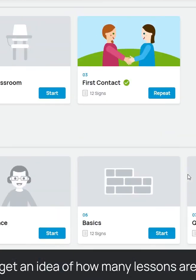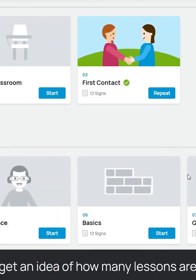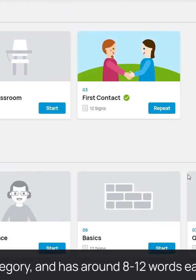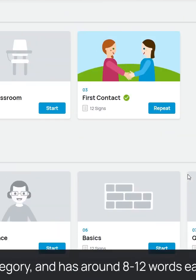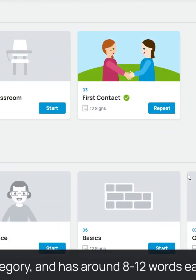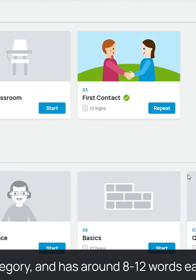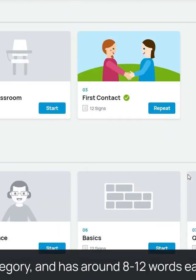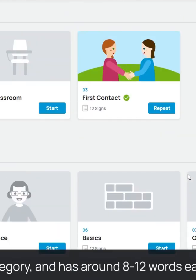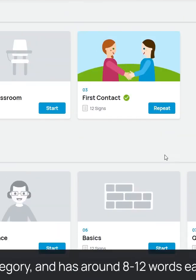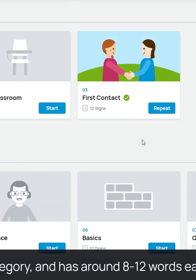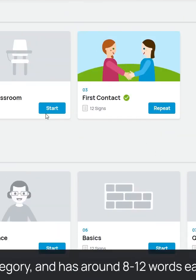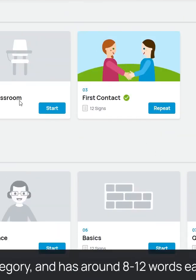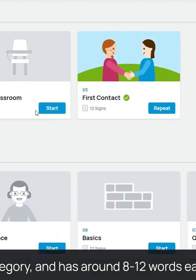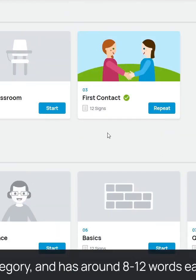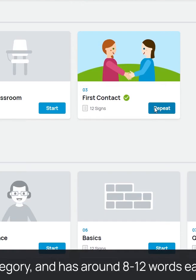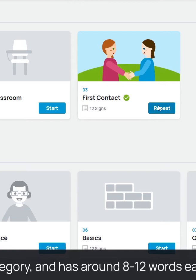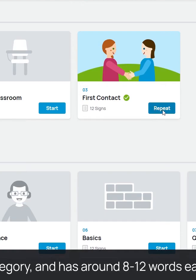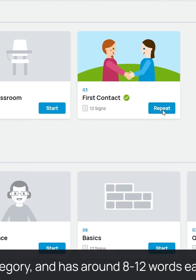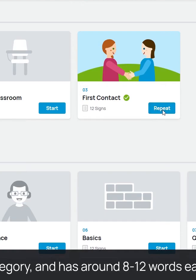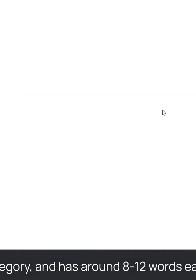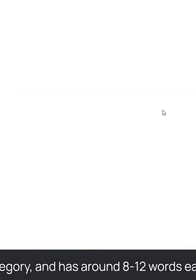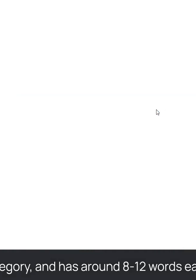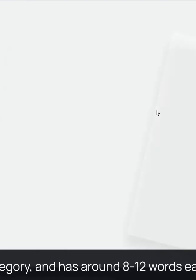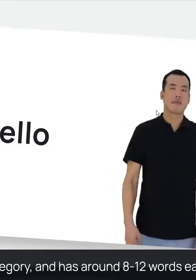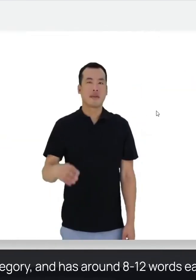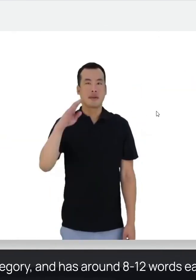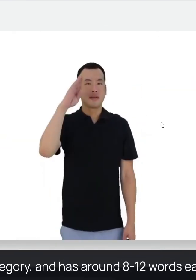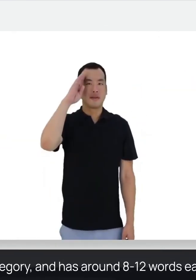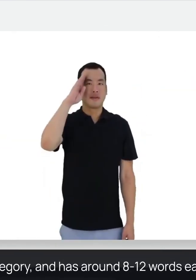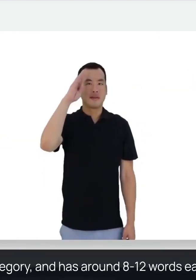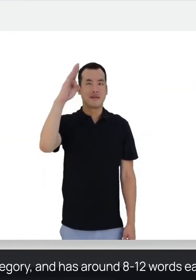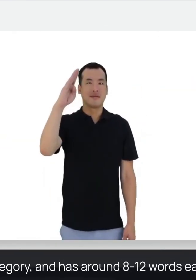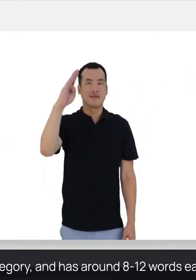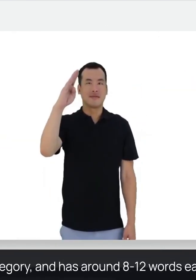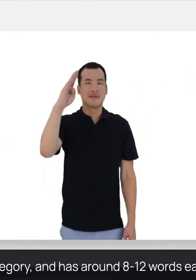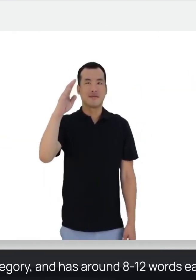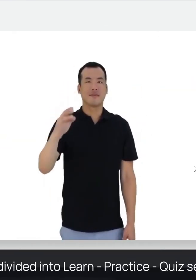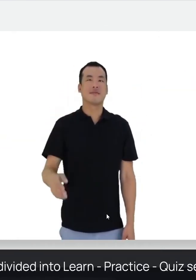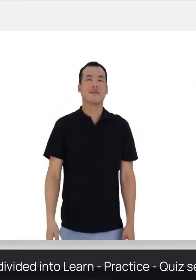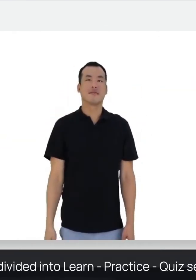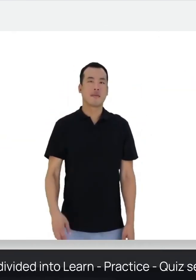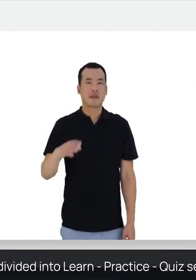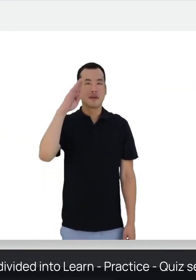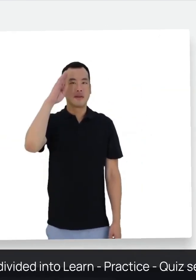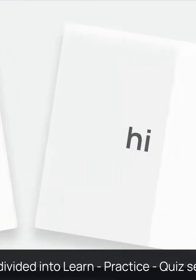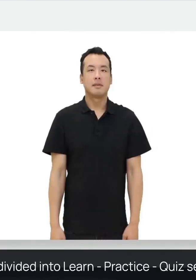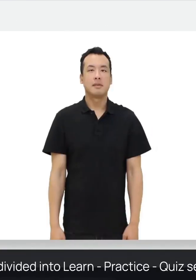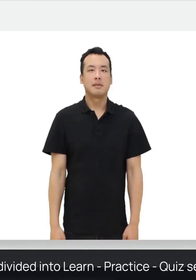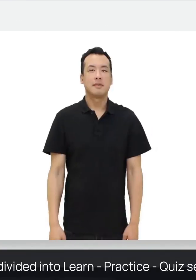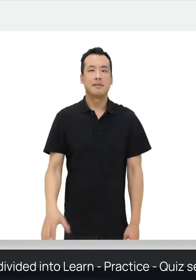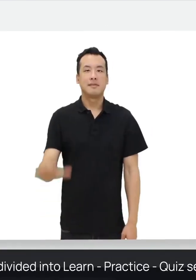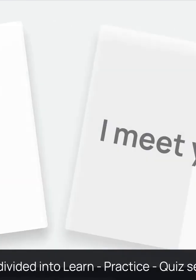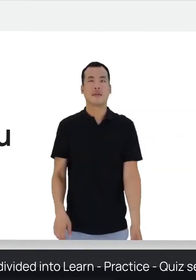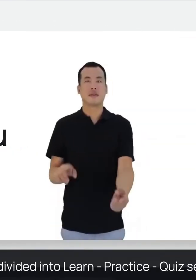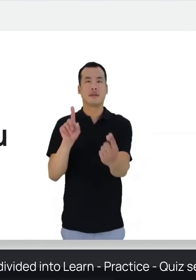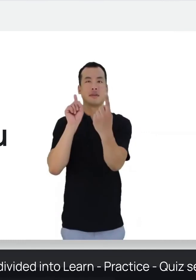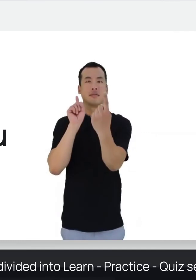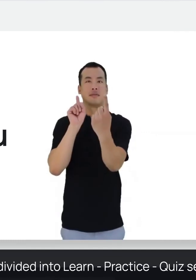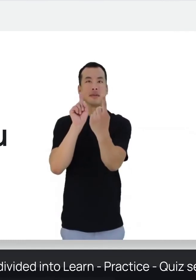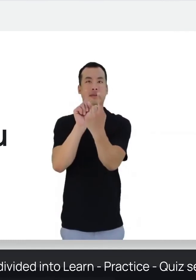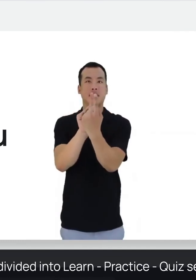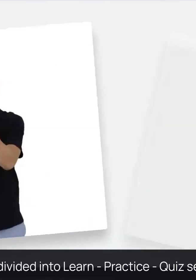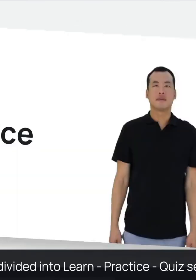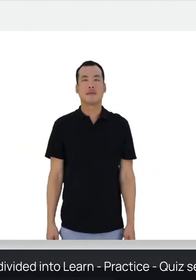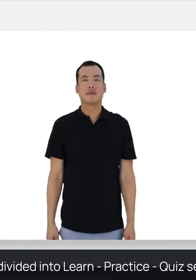available. Each lesson is grouped by category and has around 8 to 12 words each. Just as before, these lessons